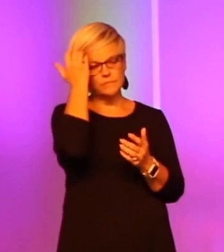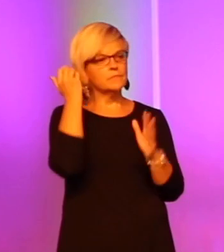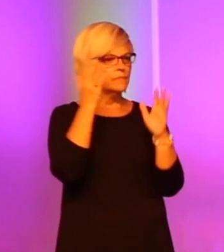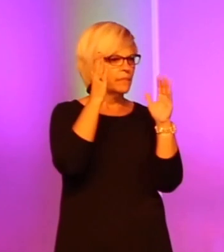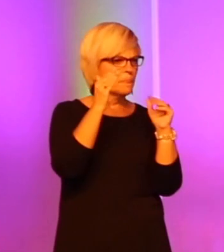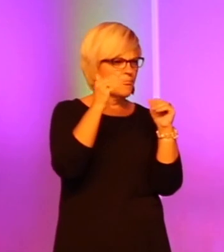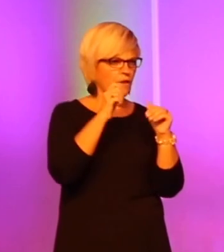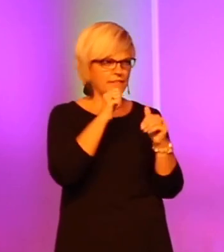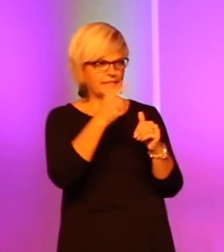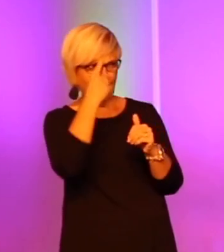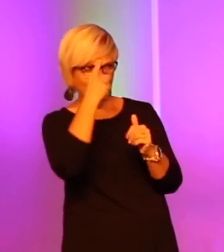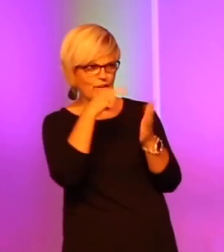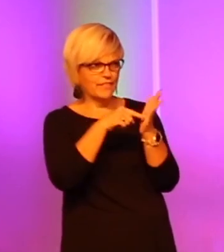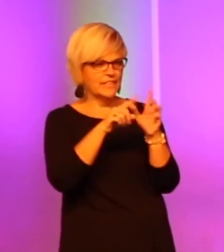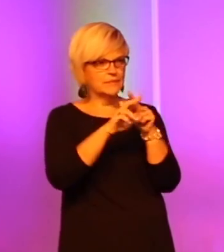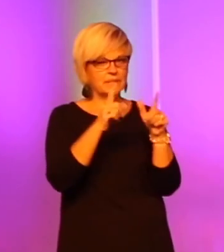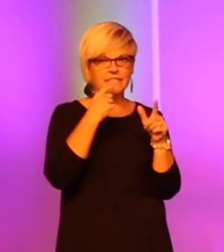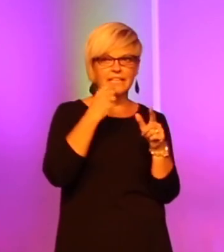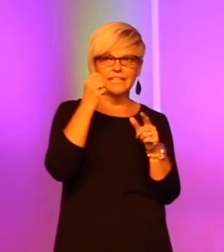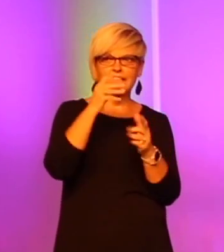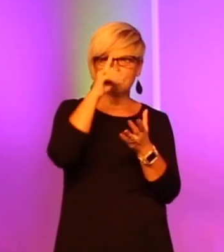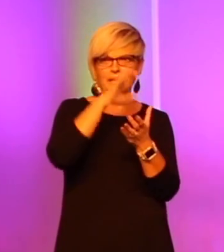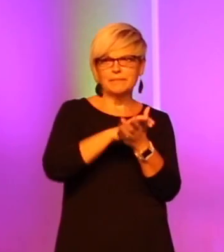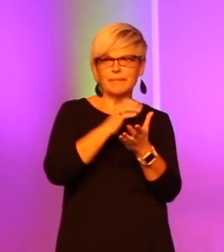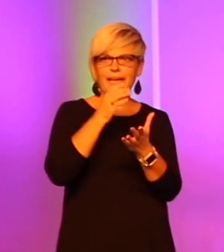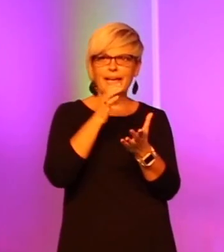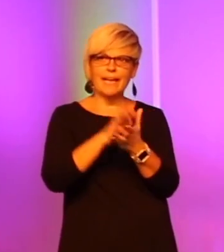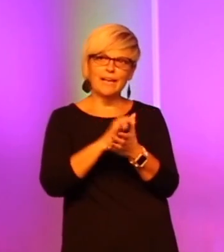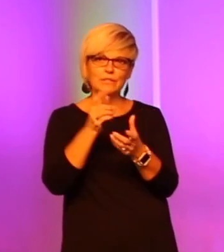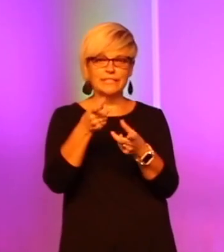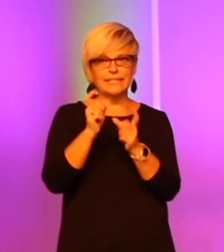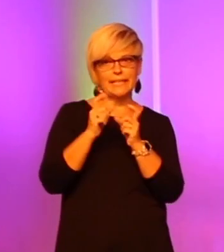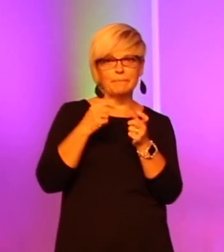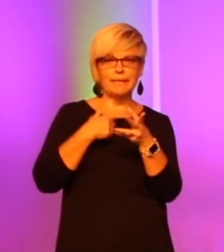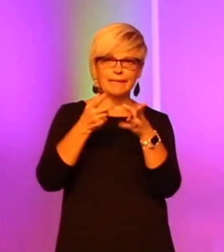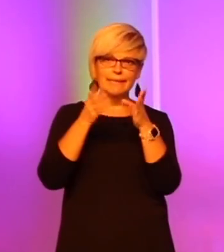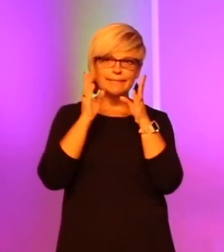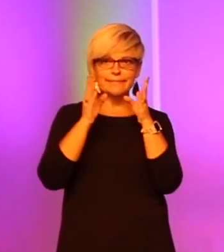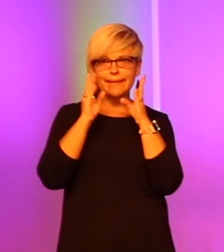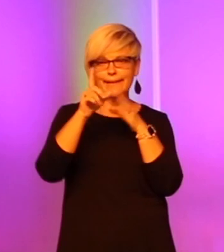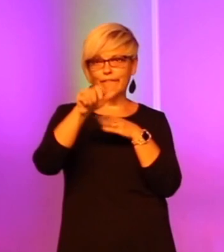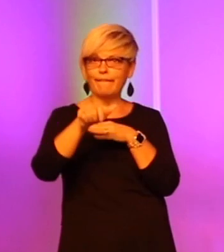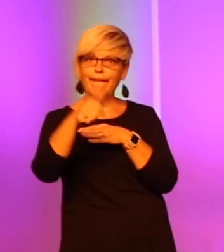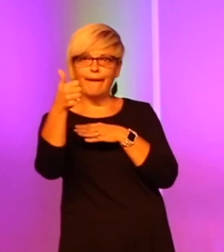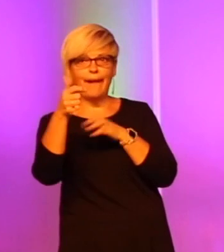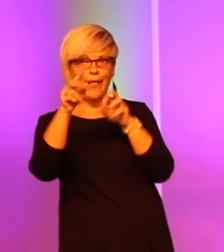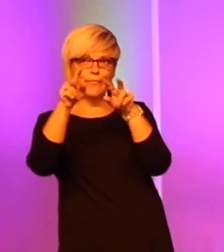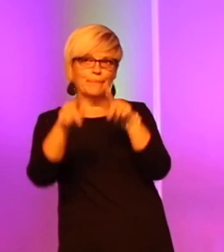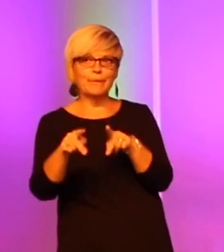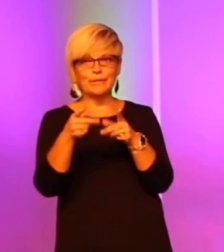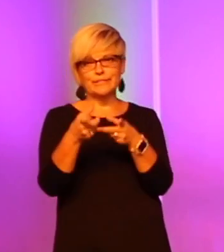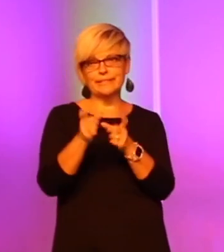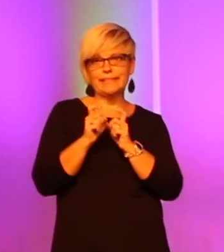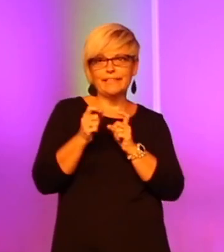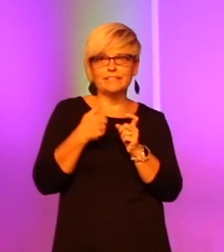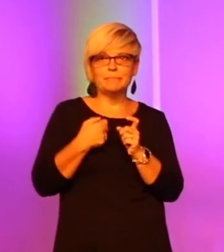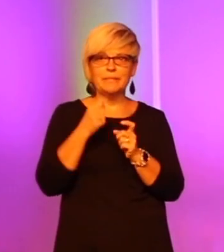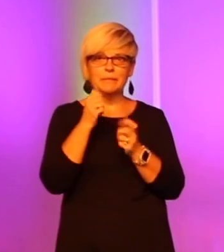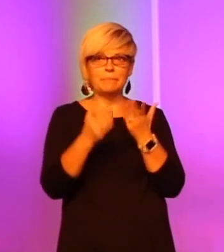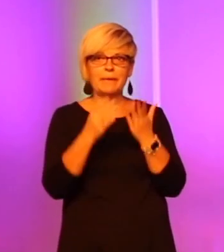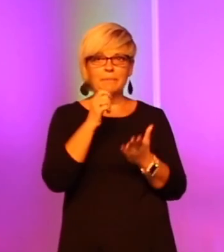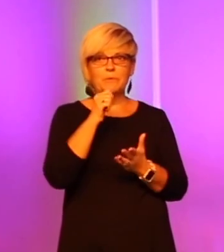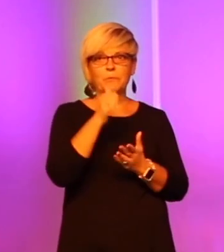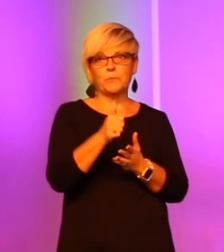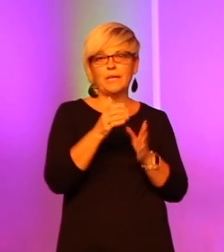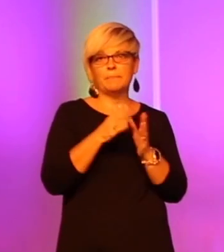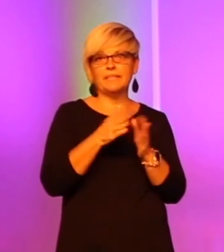hopefully you've not thought this, maybe you have. If my spouse gave me the kind of attention that this other person gives me, maybe I wouldn't be so